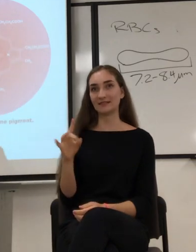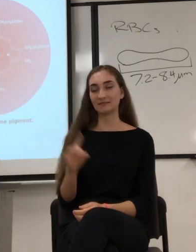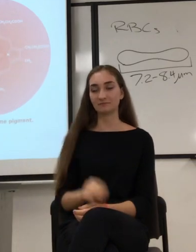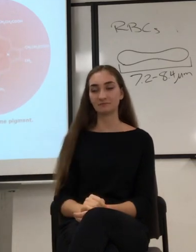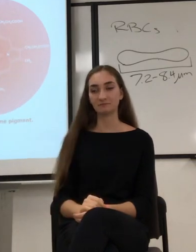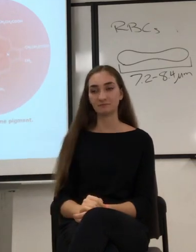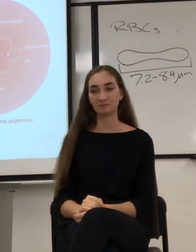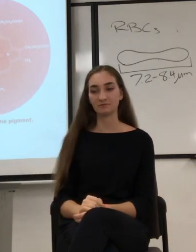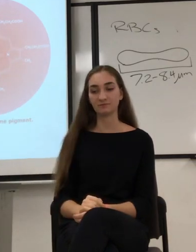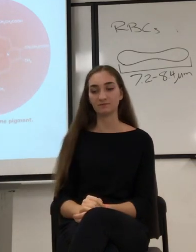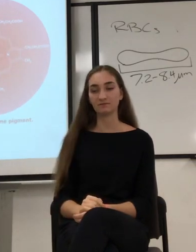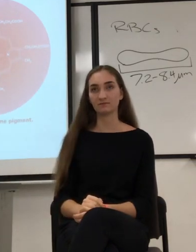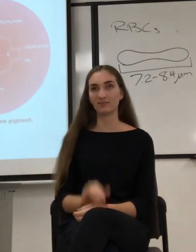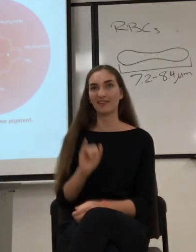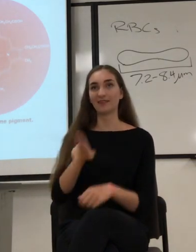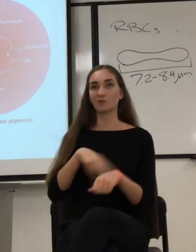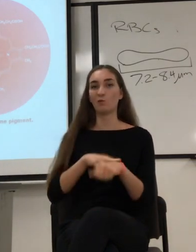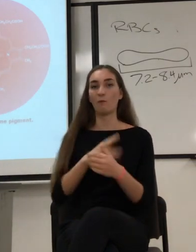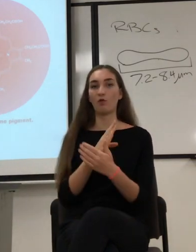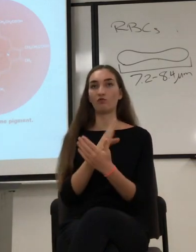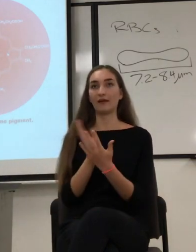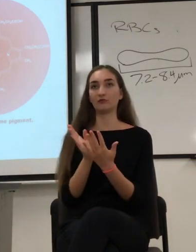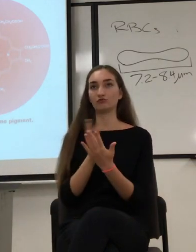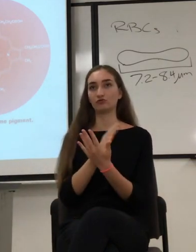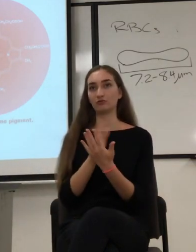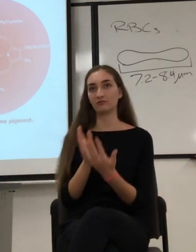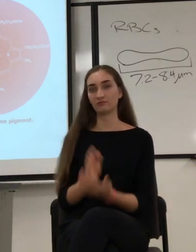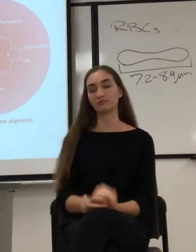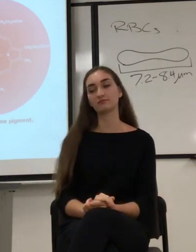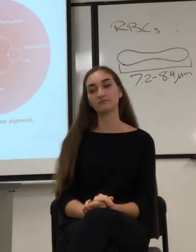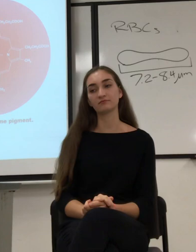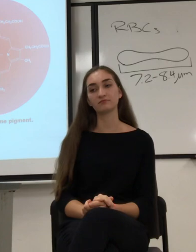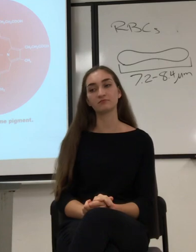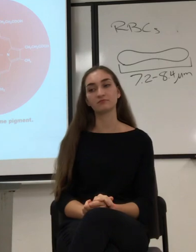So that's the normal range, basically.